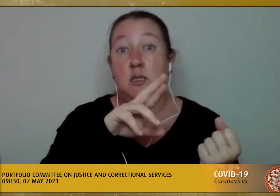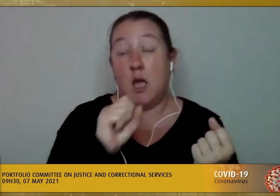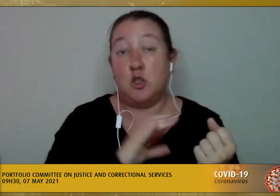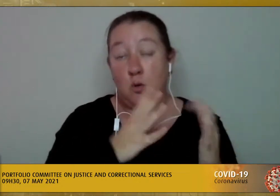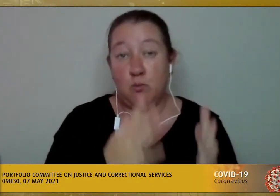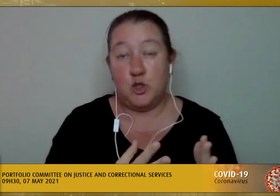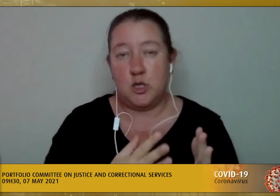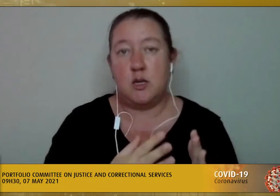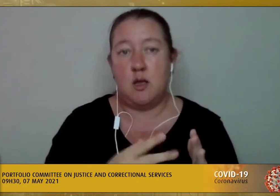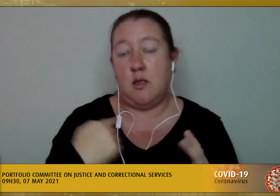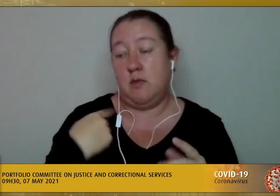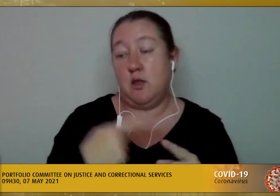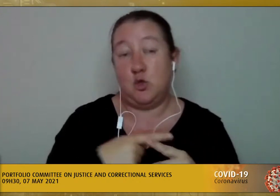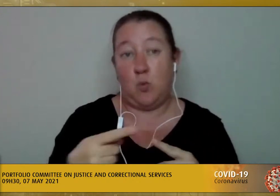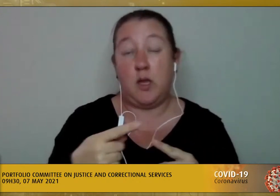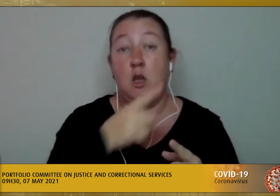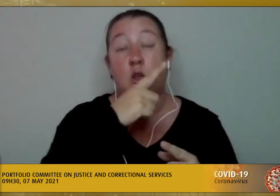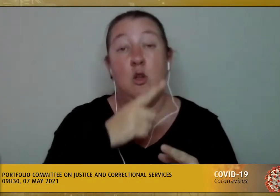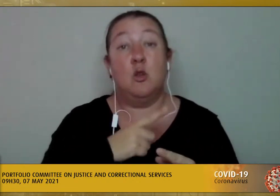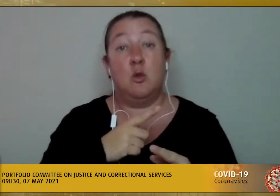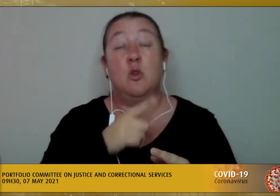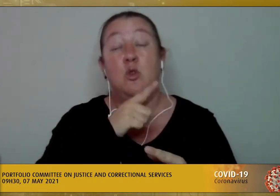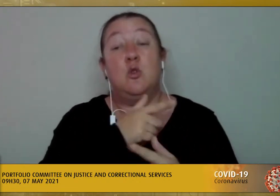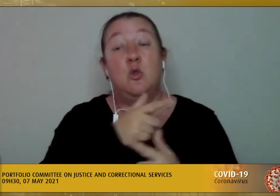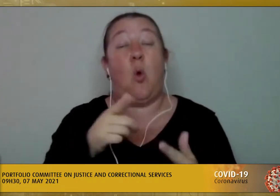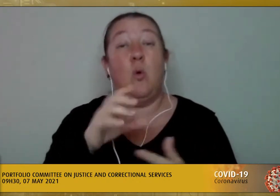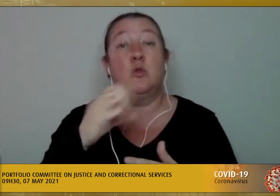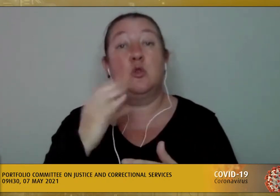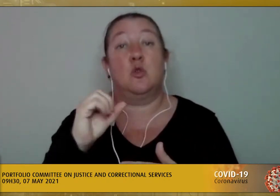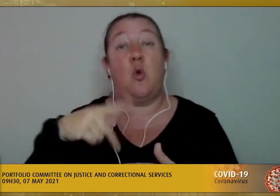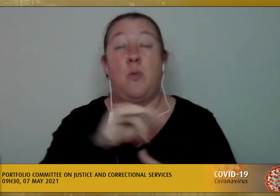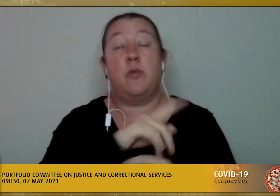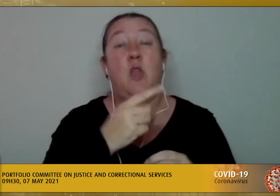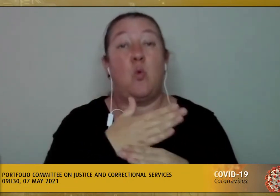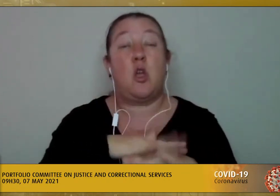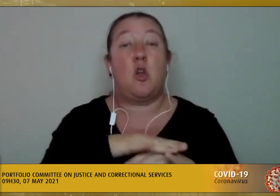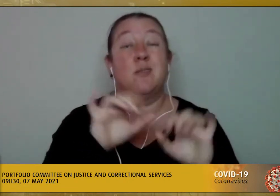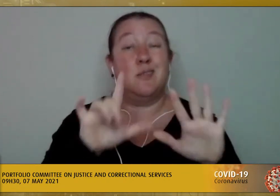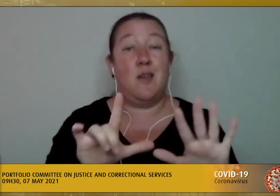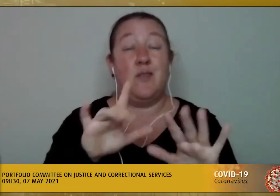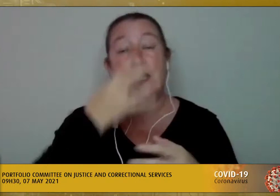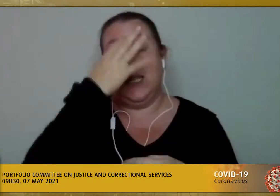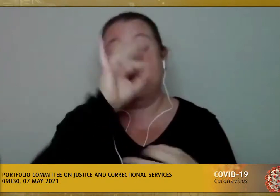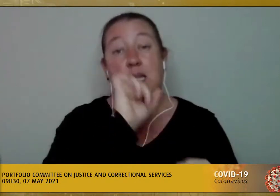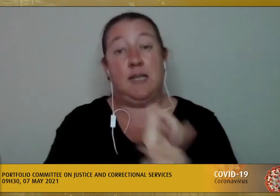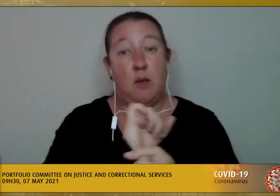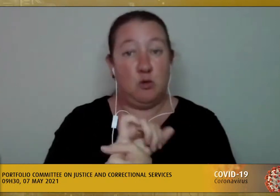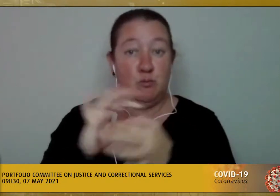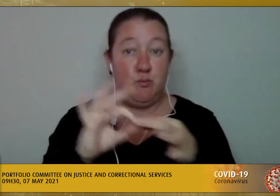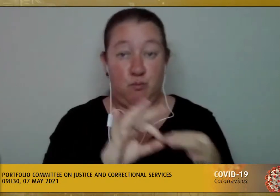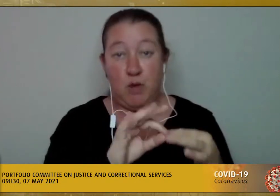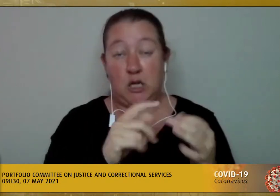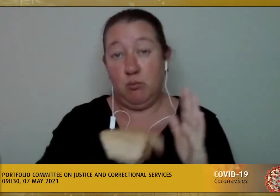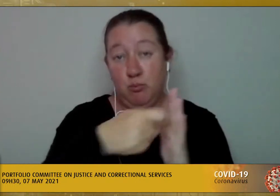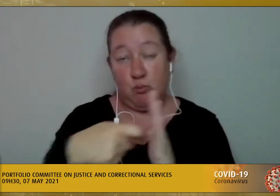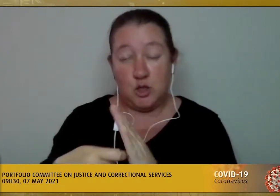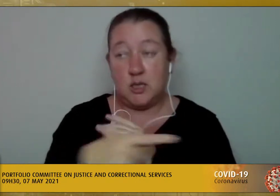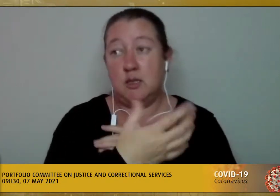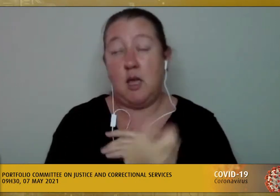called scoper they're working on seven State capture related projects they have got 500